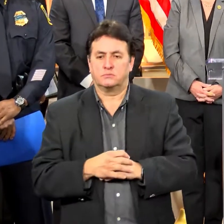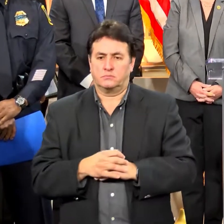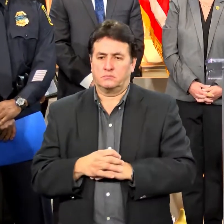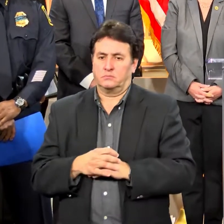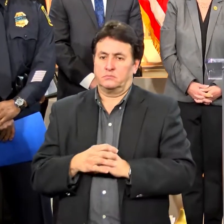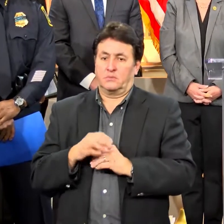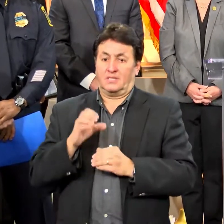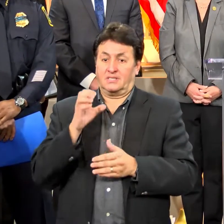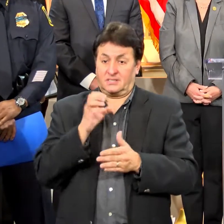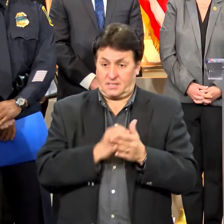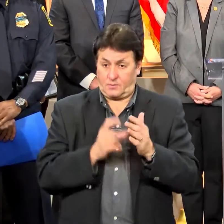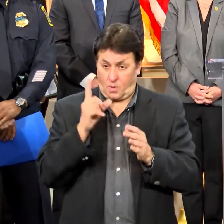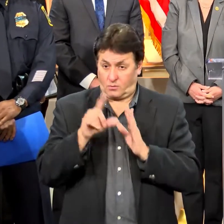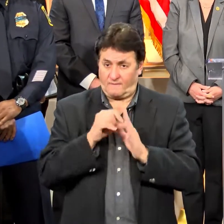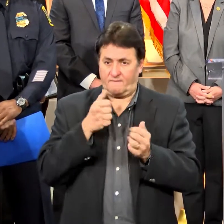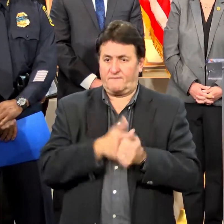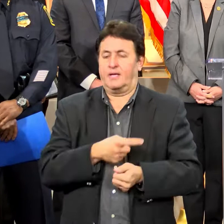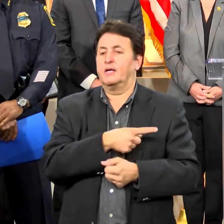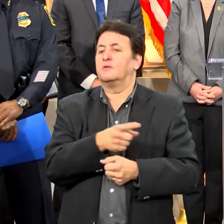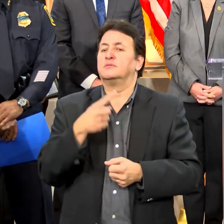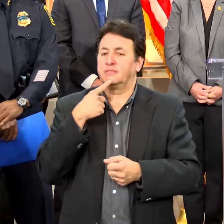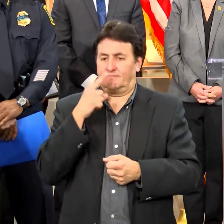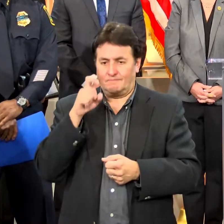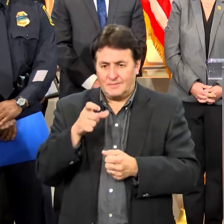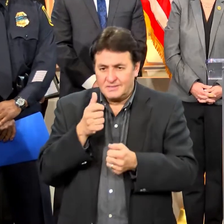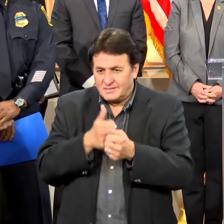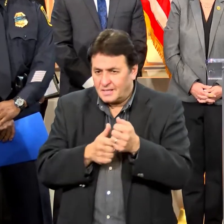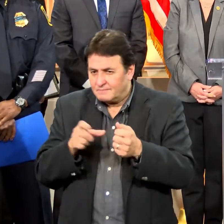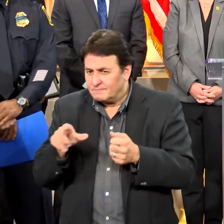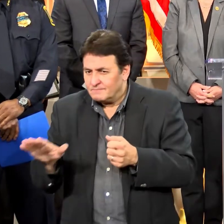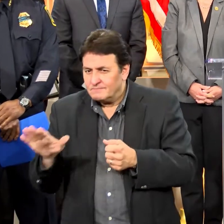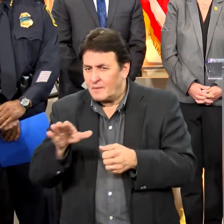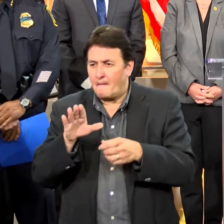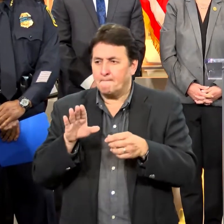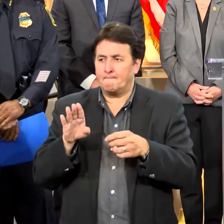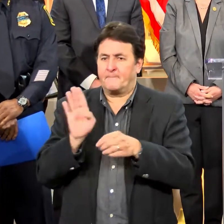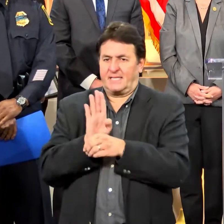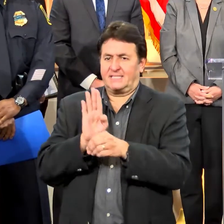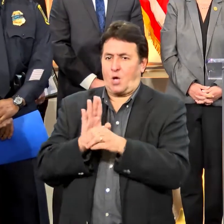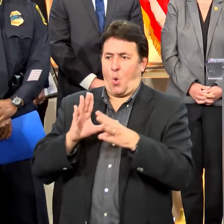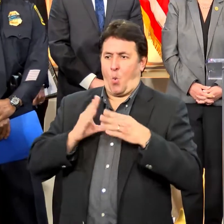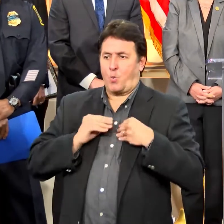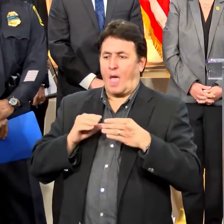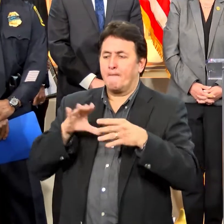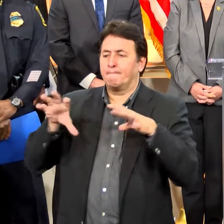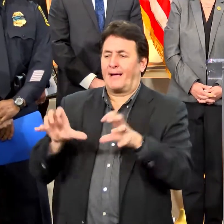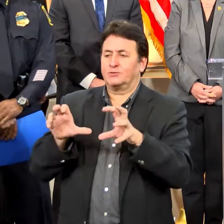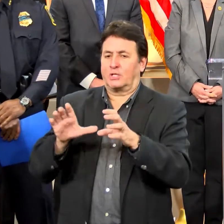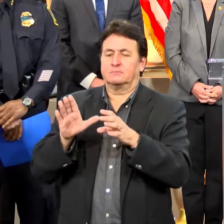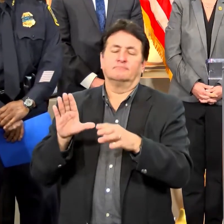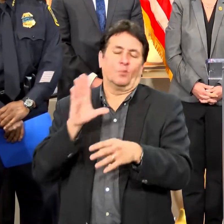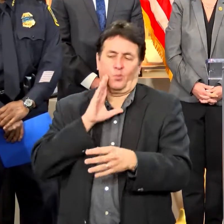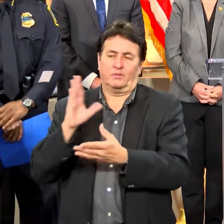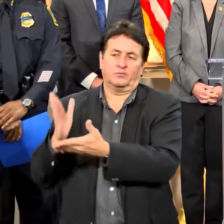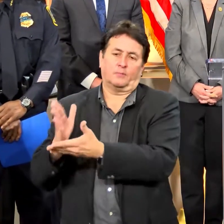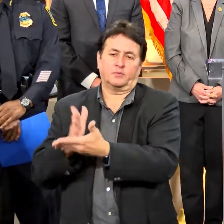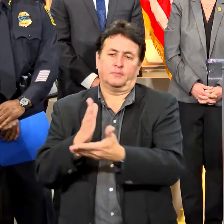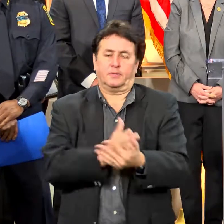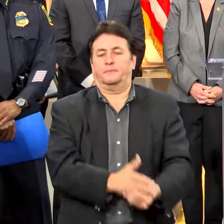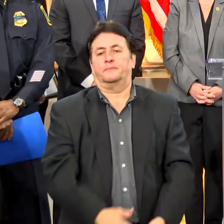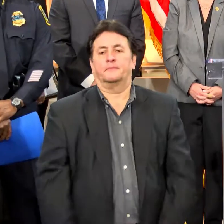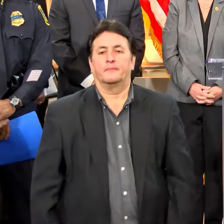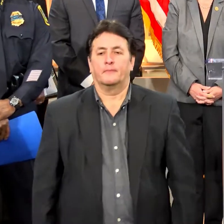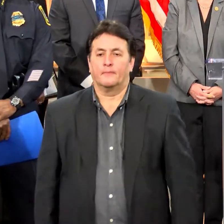claims against 2 sexually oriented businesses. The city will continue to use every available tool to rein